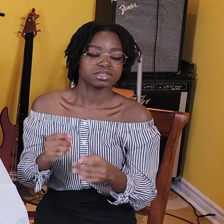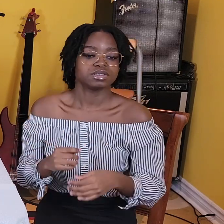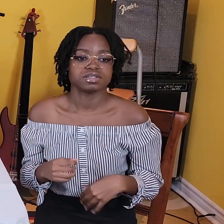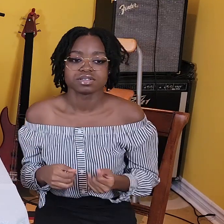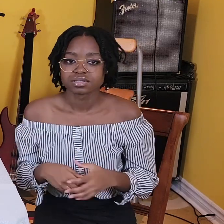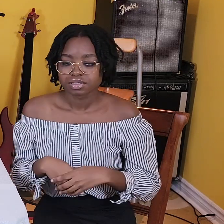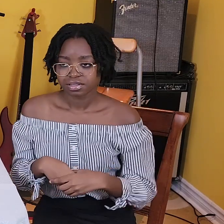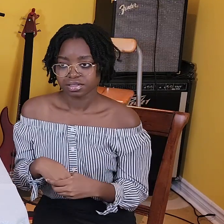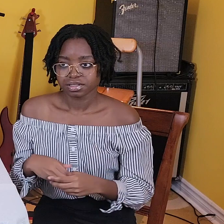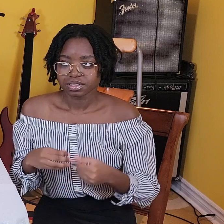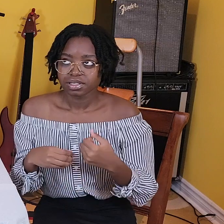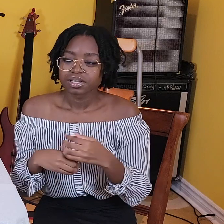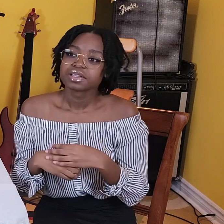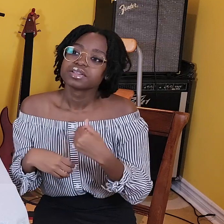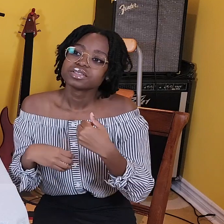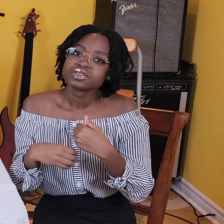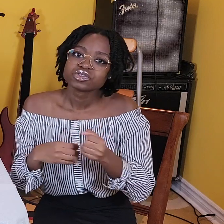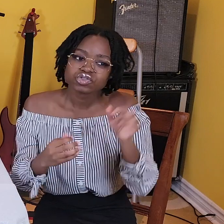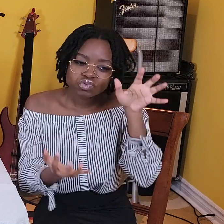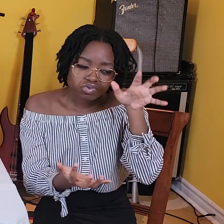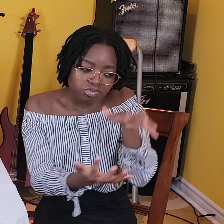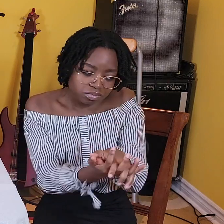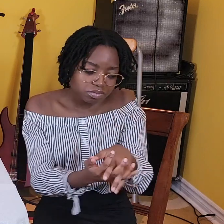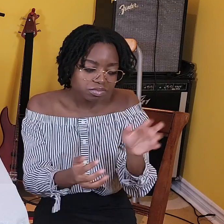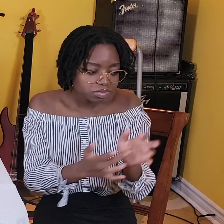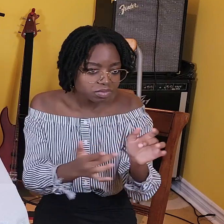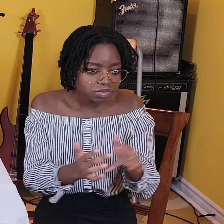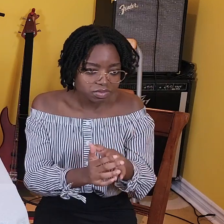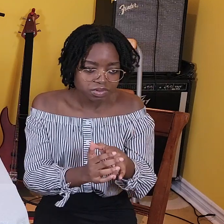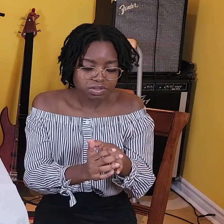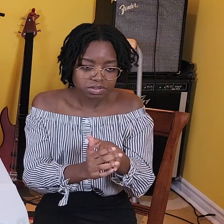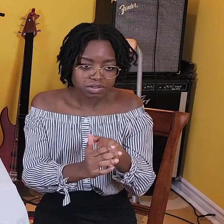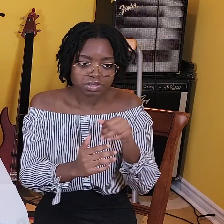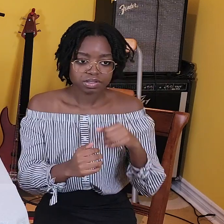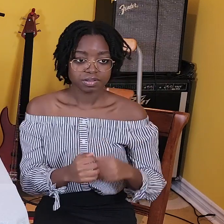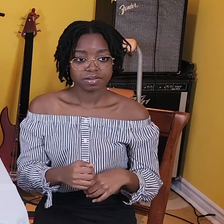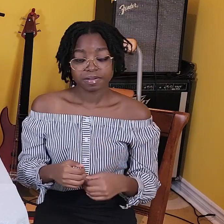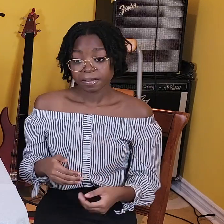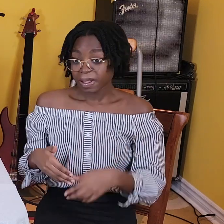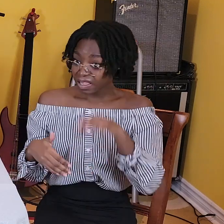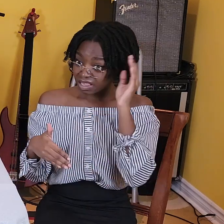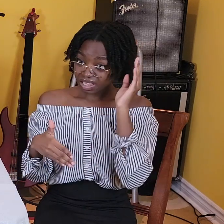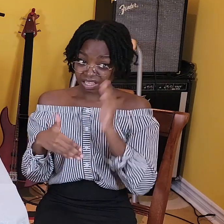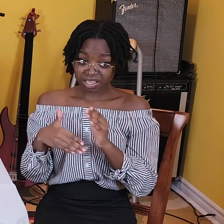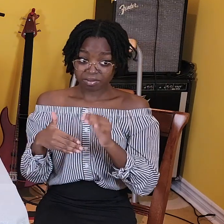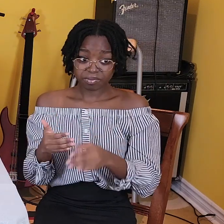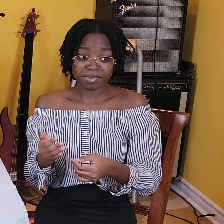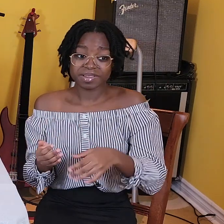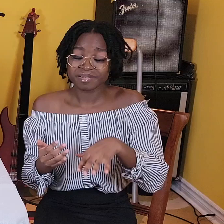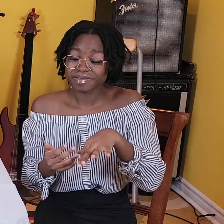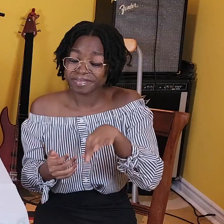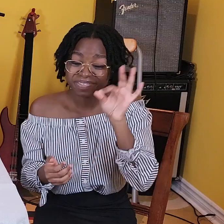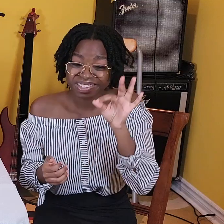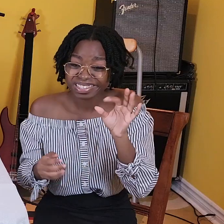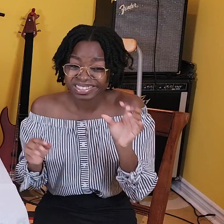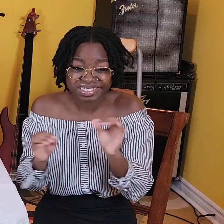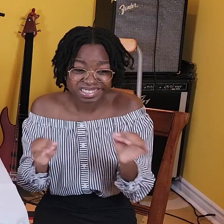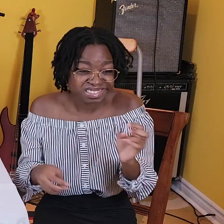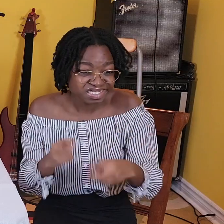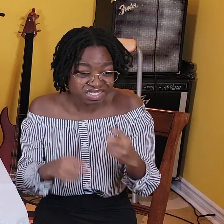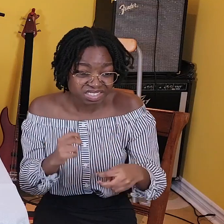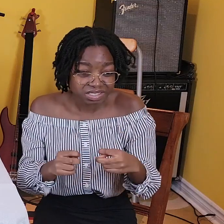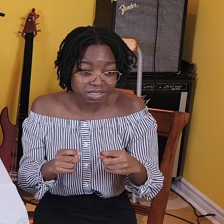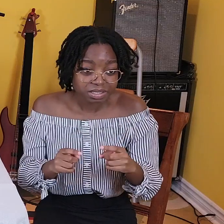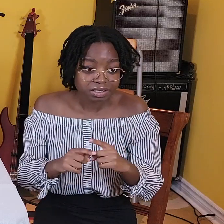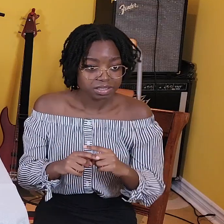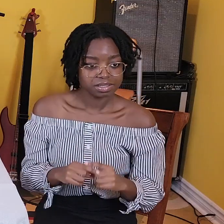none. But at last, two false witnesses came forward and said, "This fellow said that I am able to destroy the temple